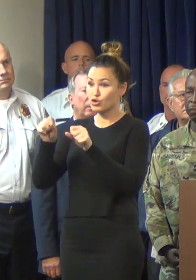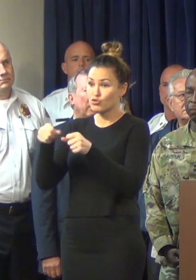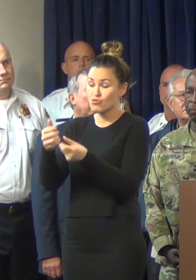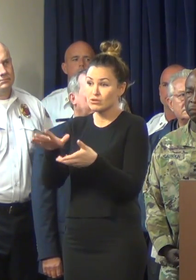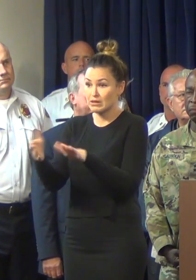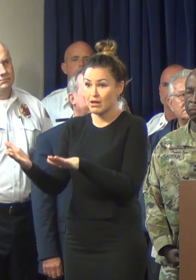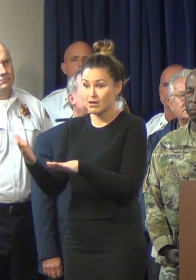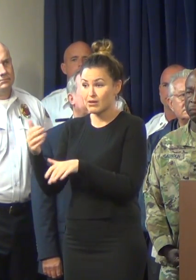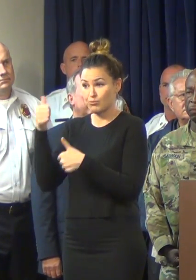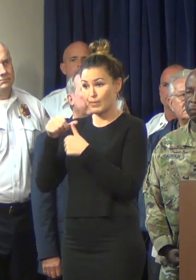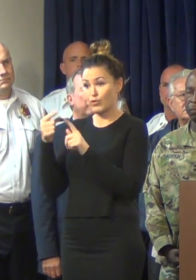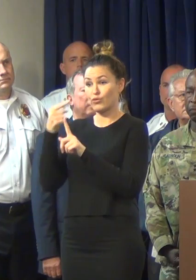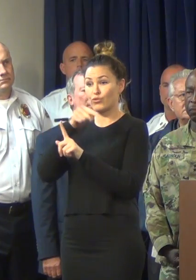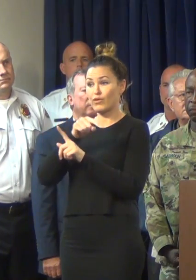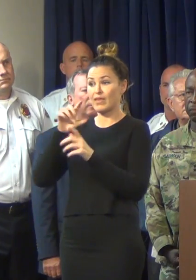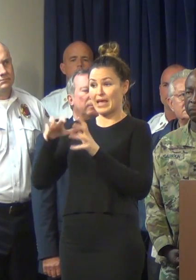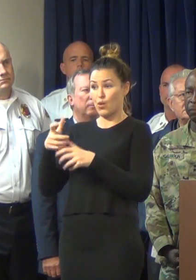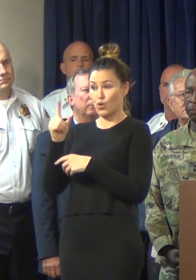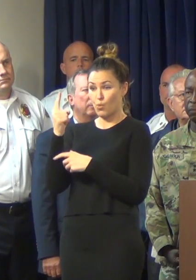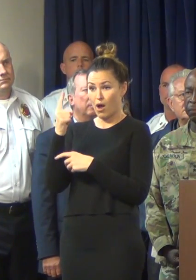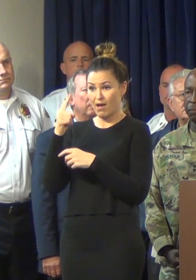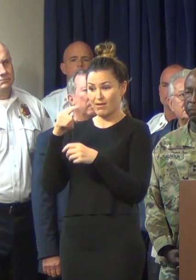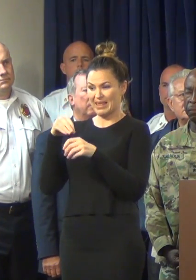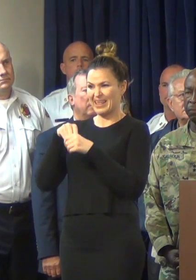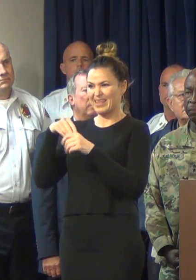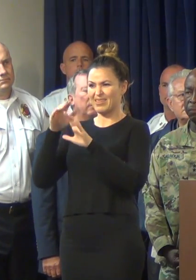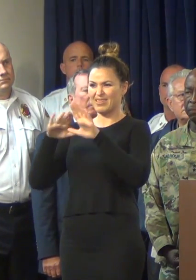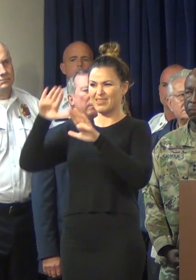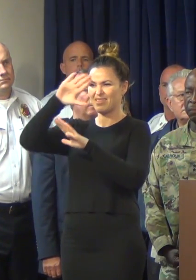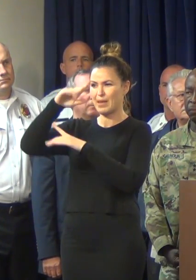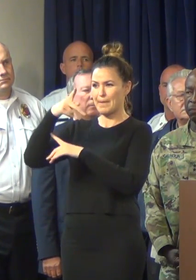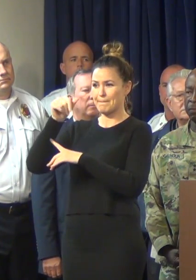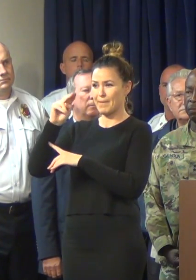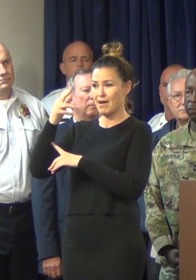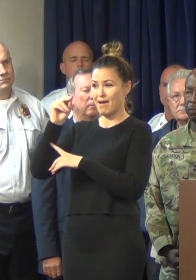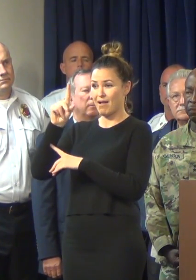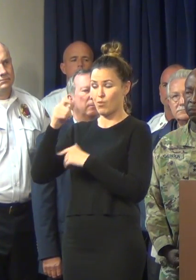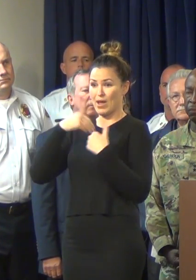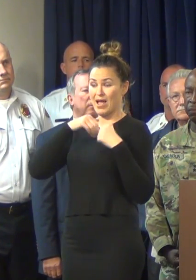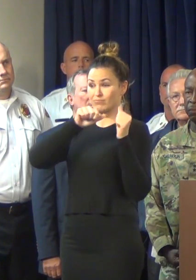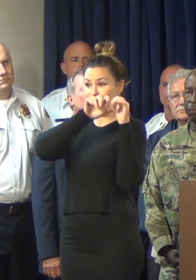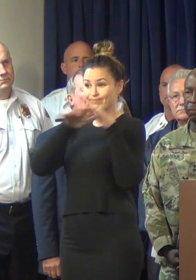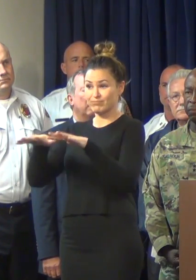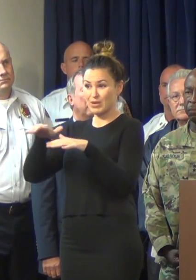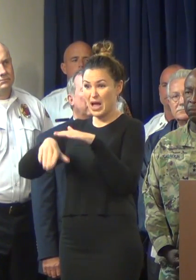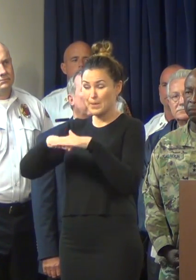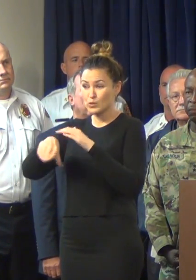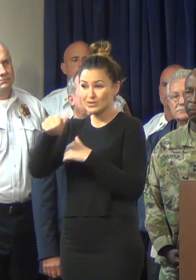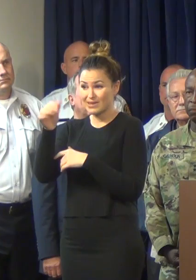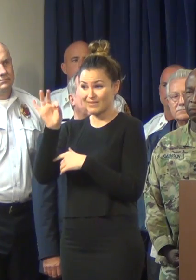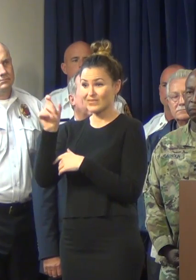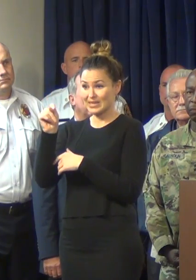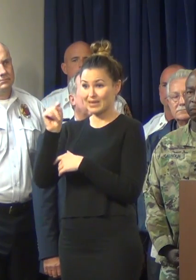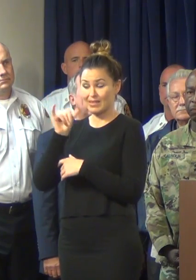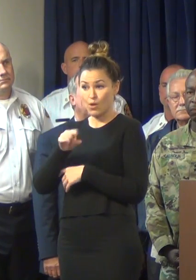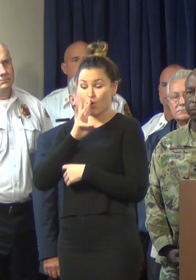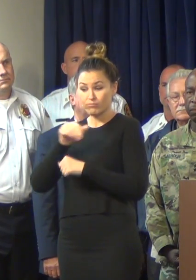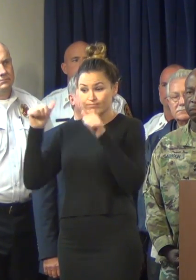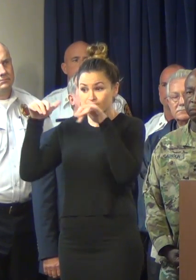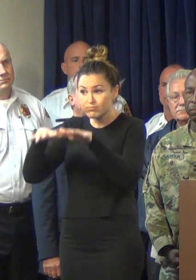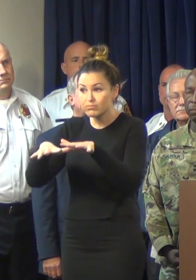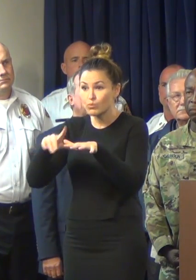we just had with the Category 1 in the Panhandle, we had storm surge as much as 10 feet. And when this water comes in,